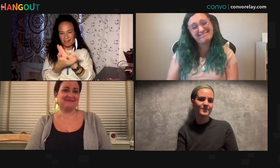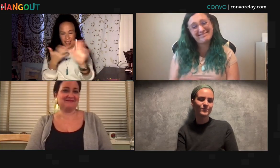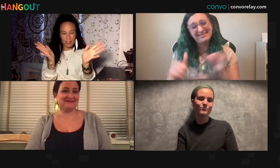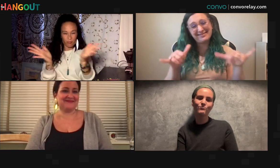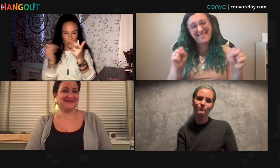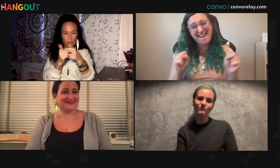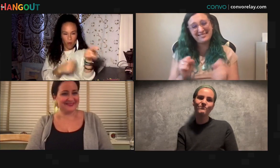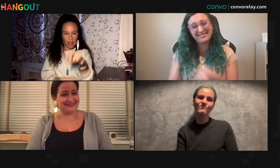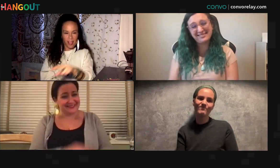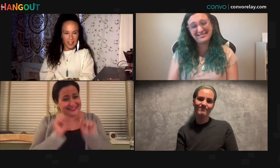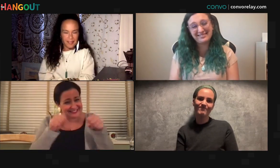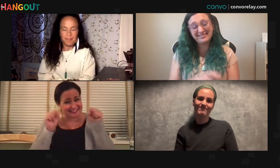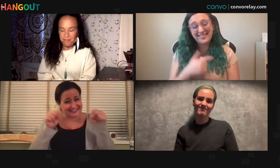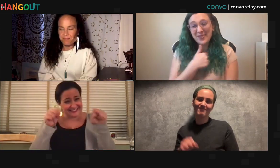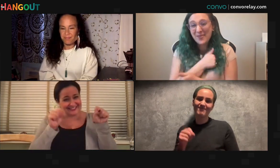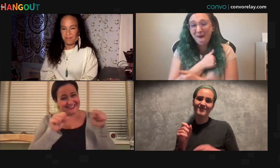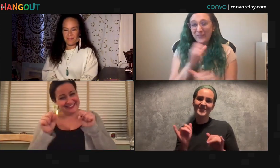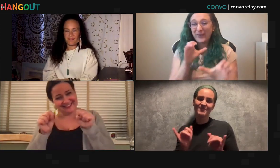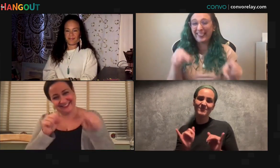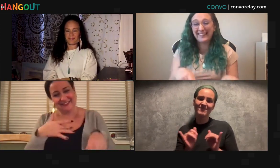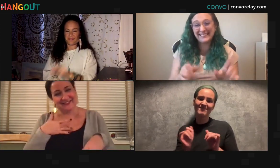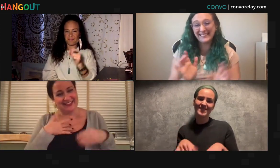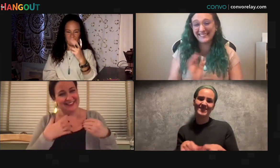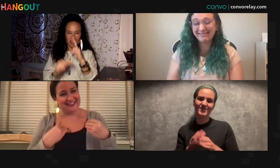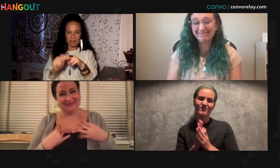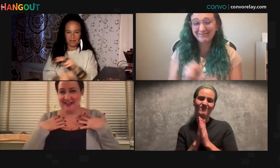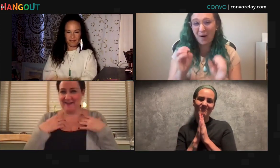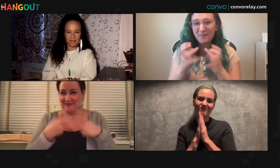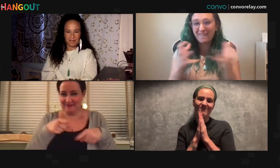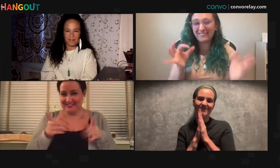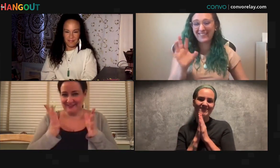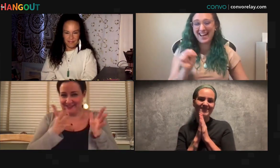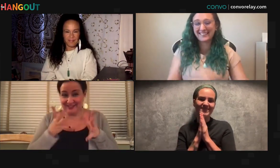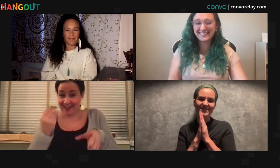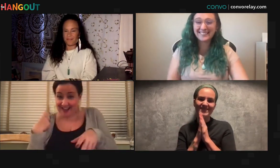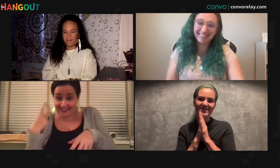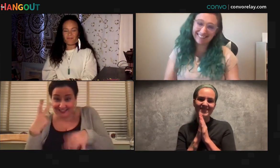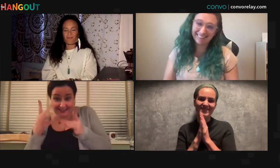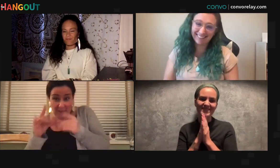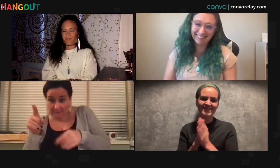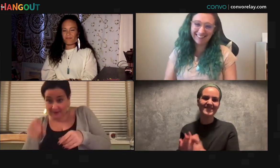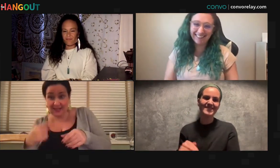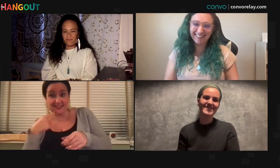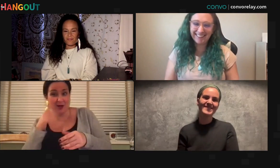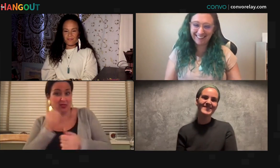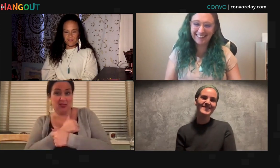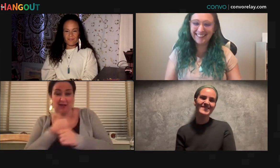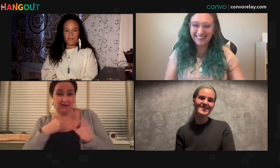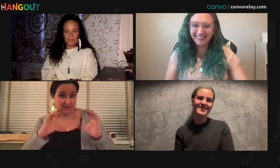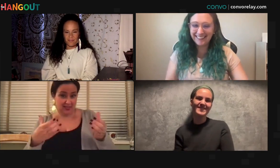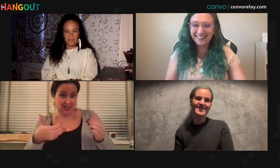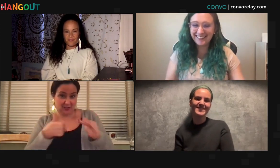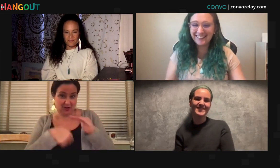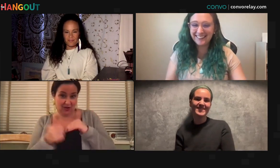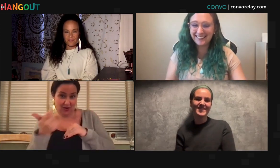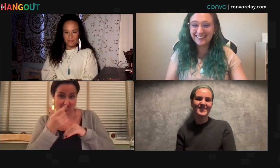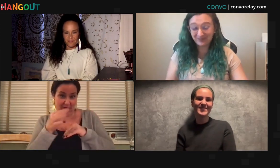Modo, Modo. It was so nice to be Yes. here and so wonderful to chat with all of you. Oh, this is Melissa. I'm so